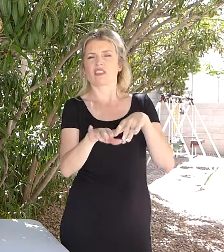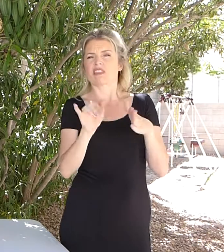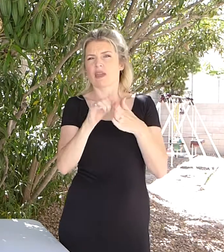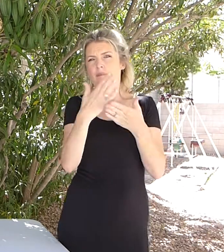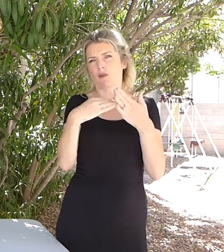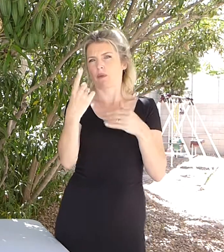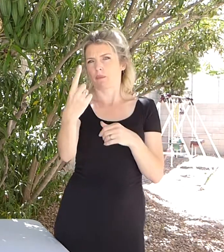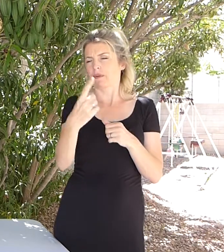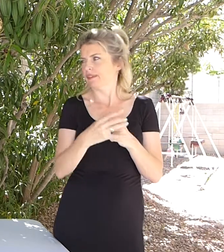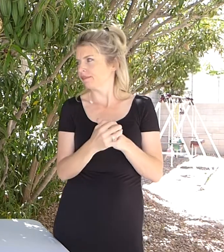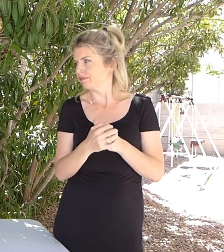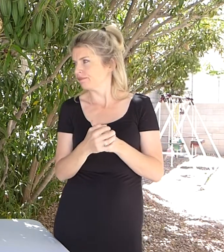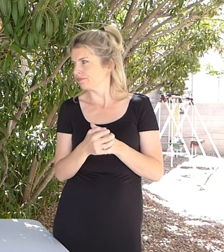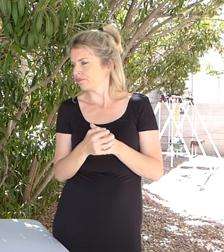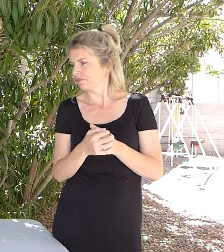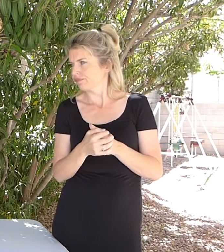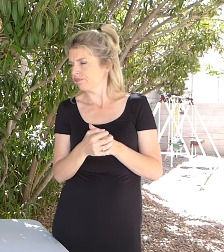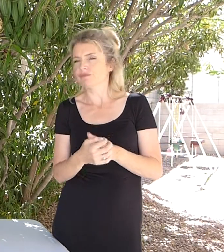1.